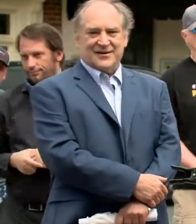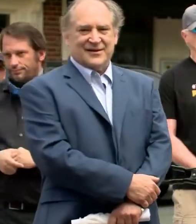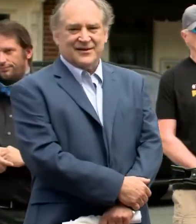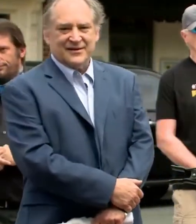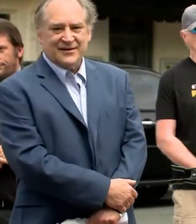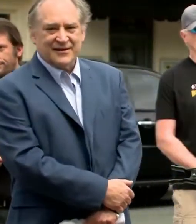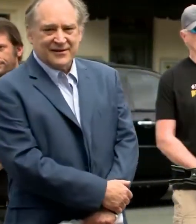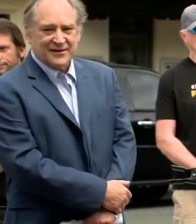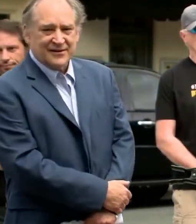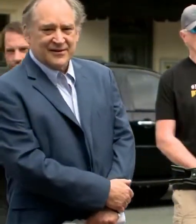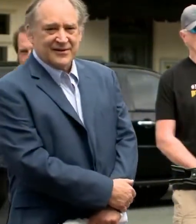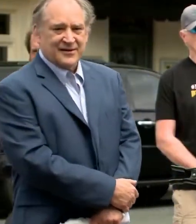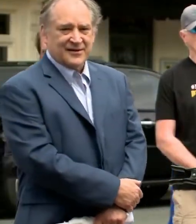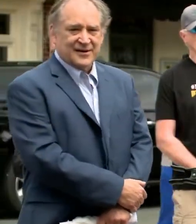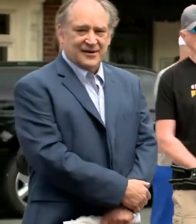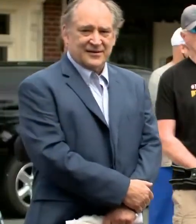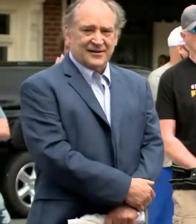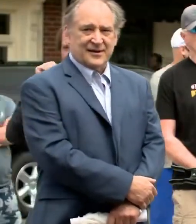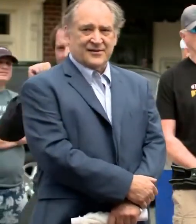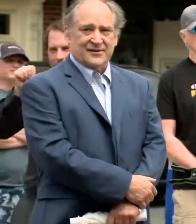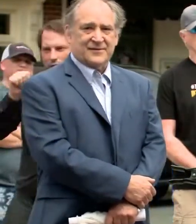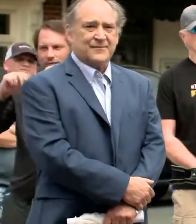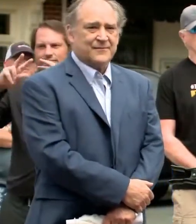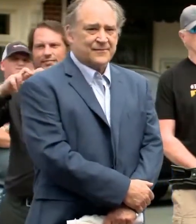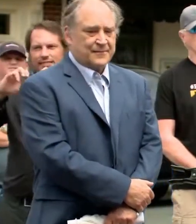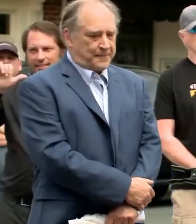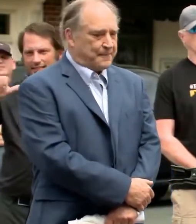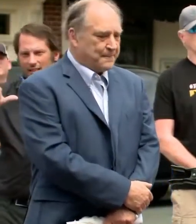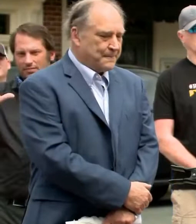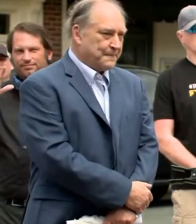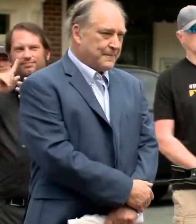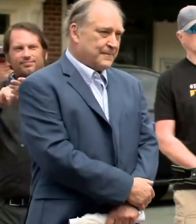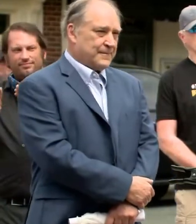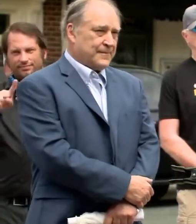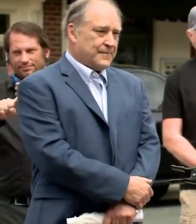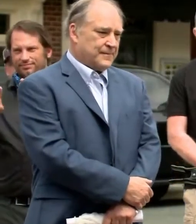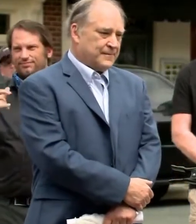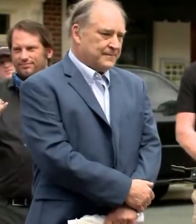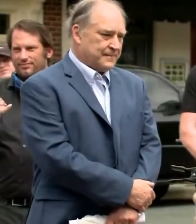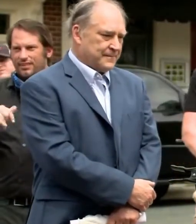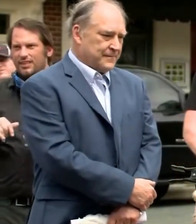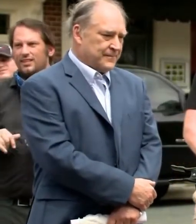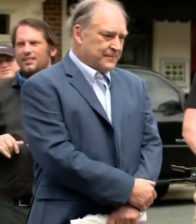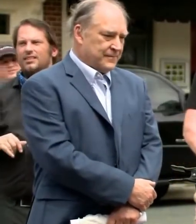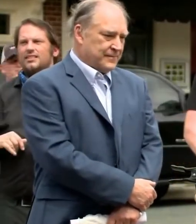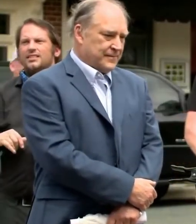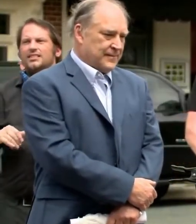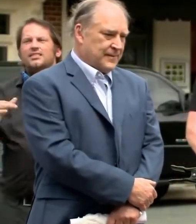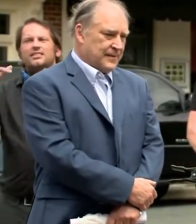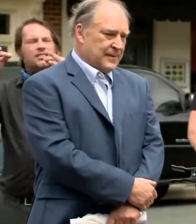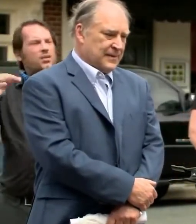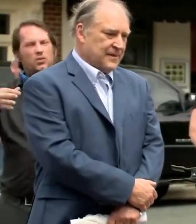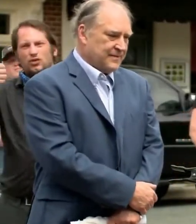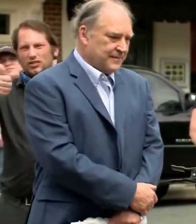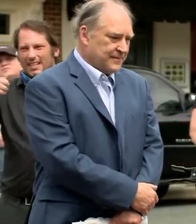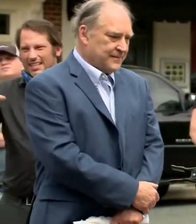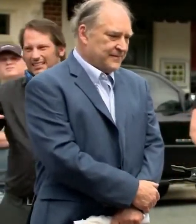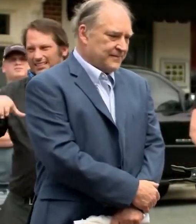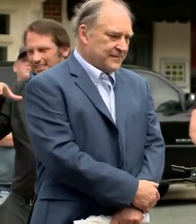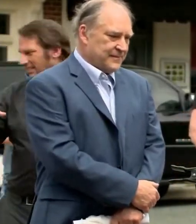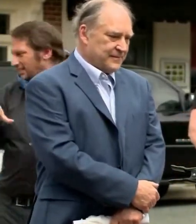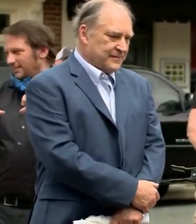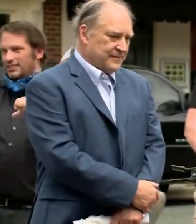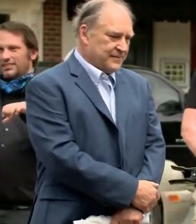we're going to continue to look at the same metrics that we're looking at now to determine which activities are safe to move forward in terms of lower